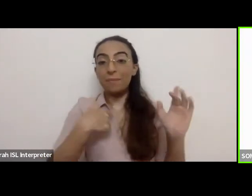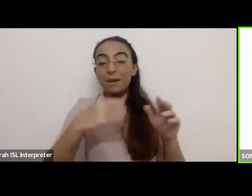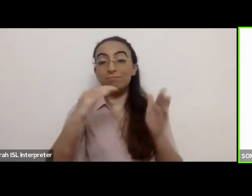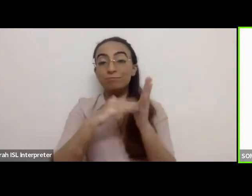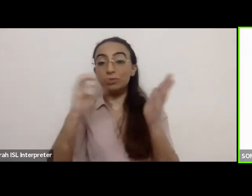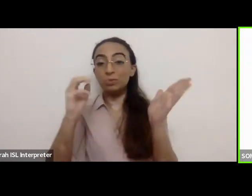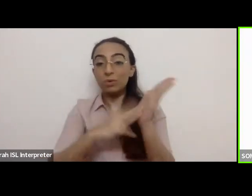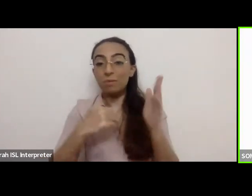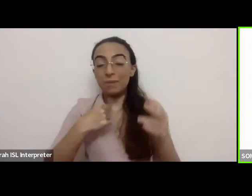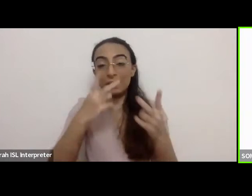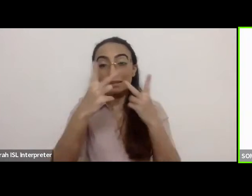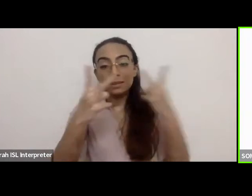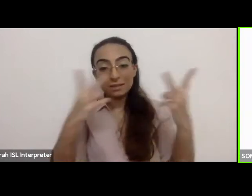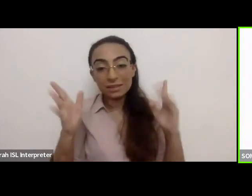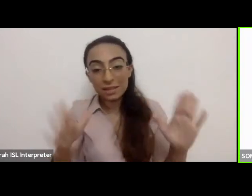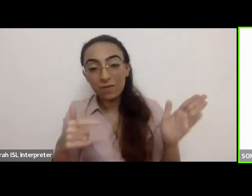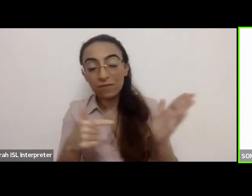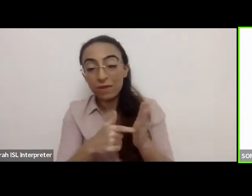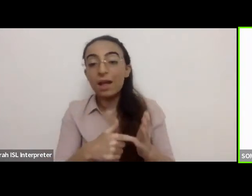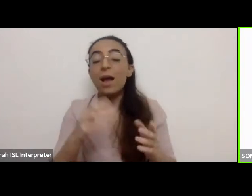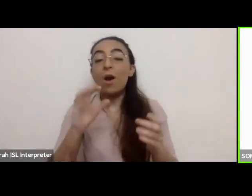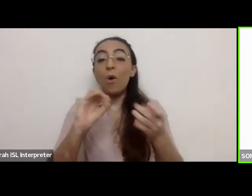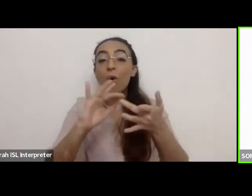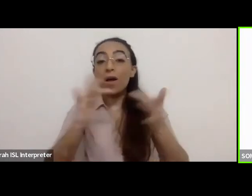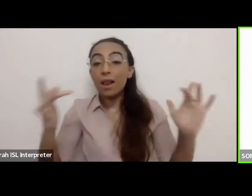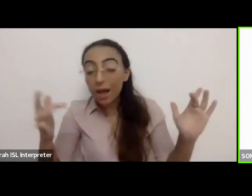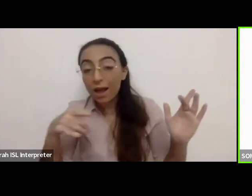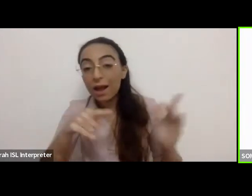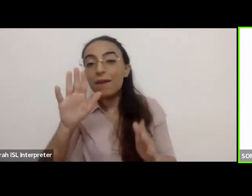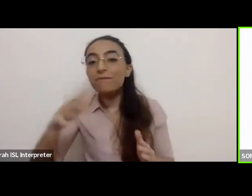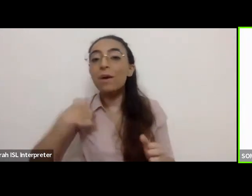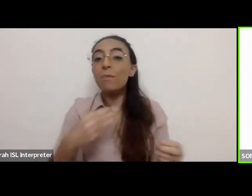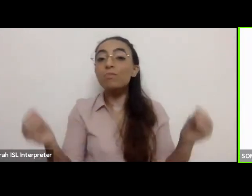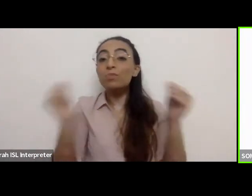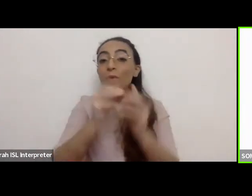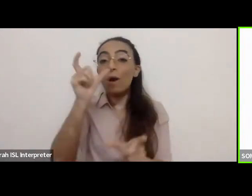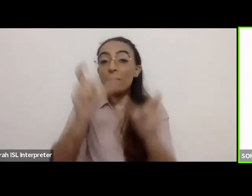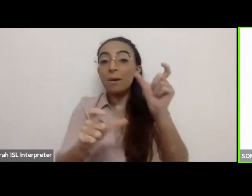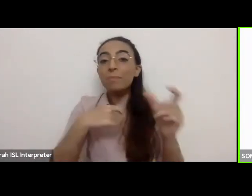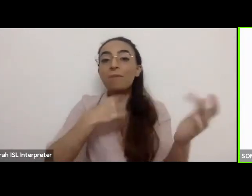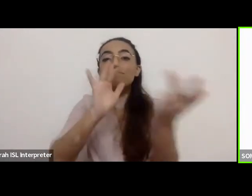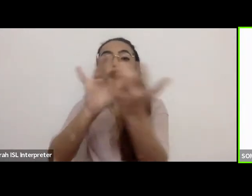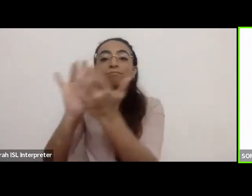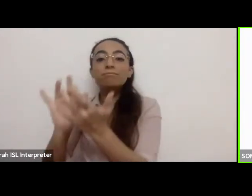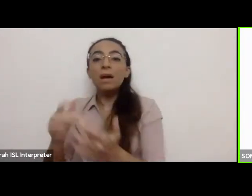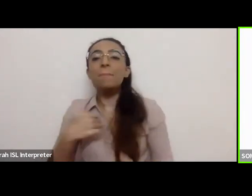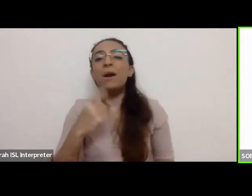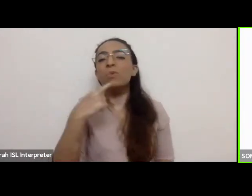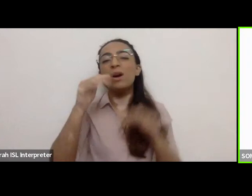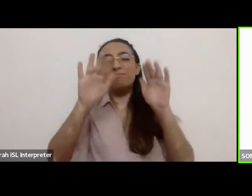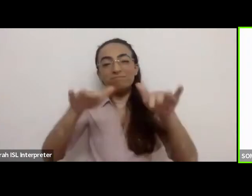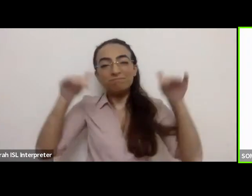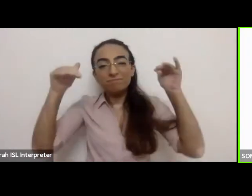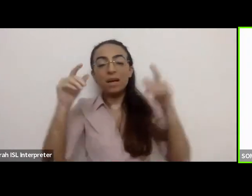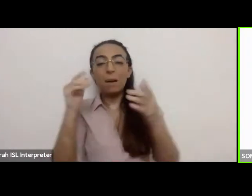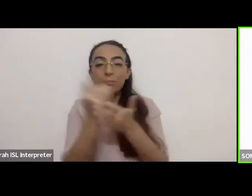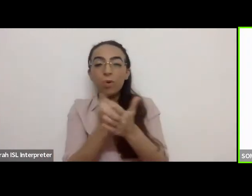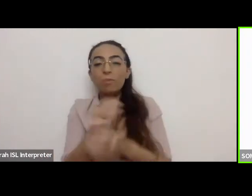that this medium has helped us reach out to more people than the 300, 400 people that we used to have in